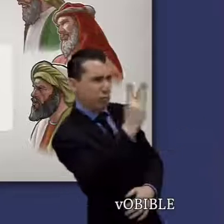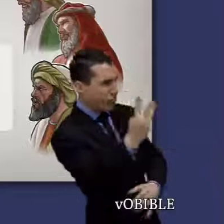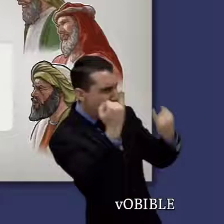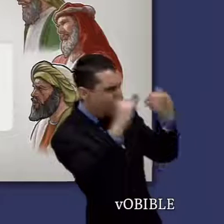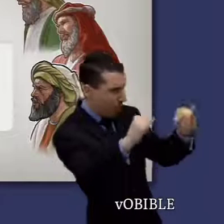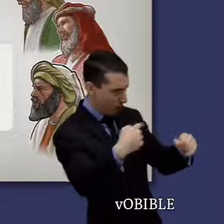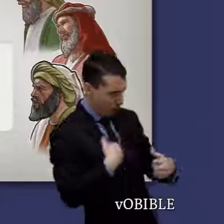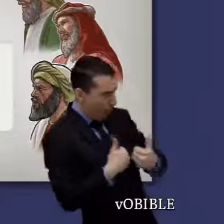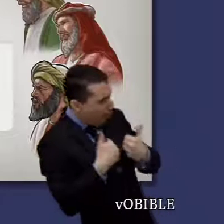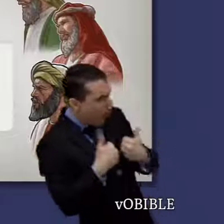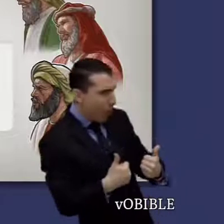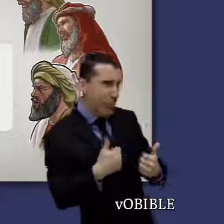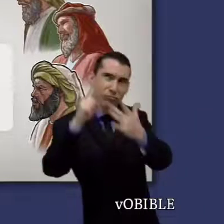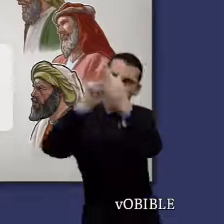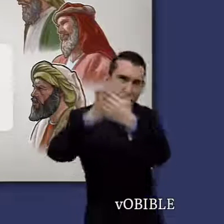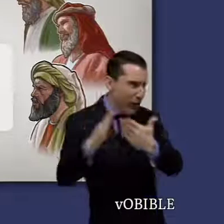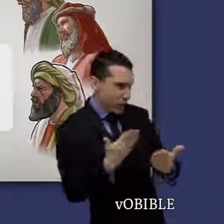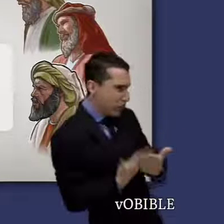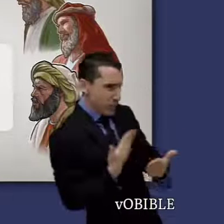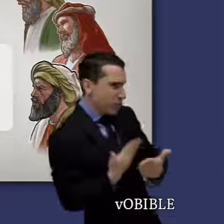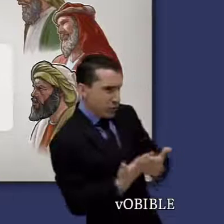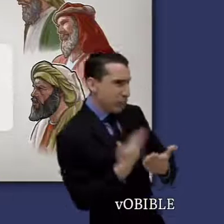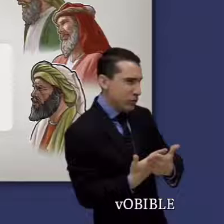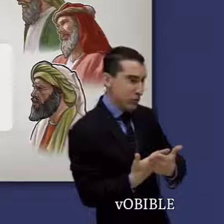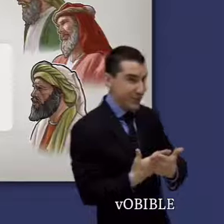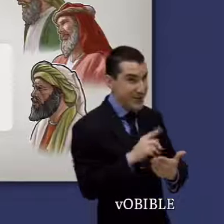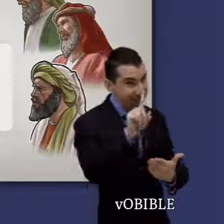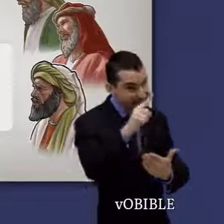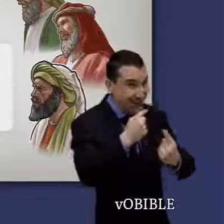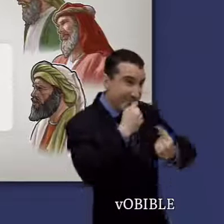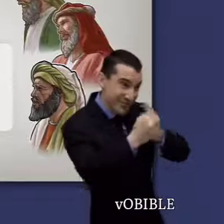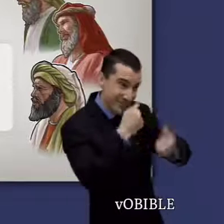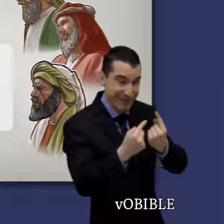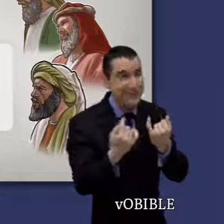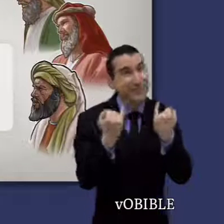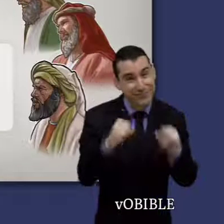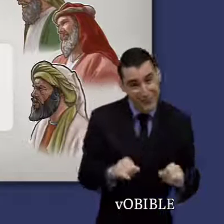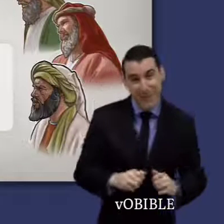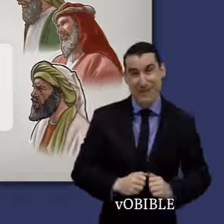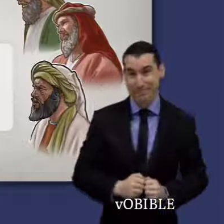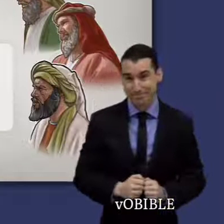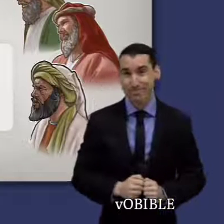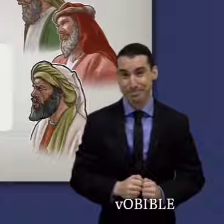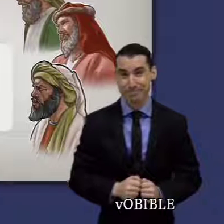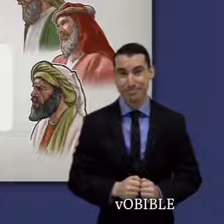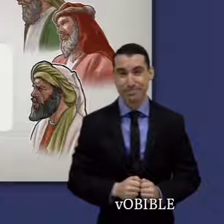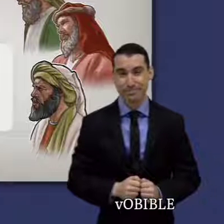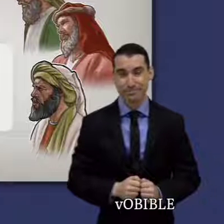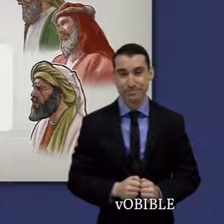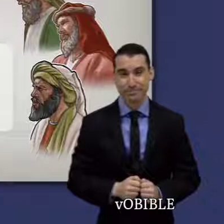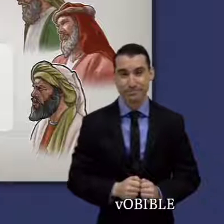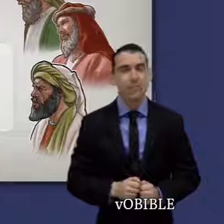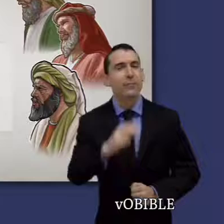Job attempted to defend himself from these accusations, but in doing so, he made incorrect statements about